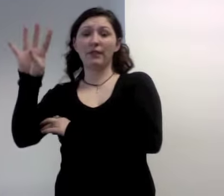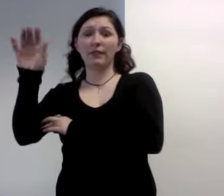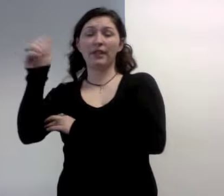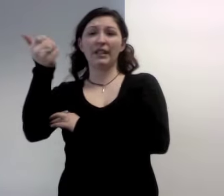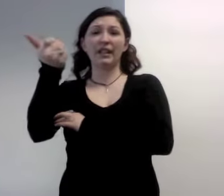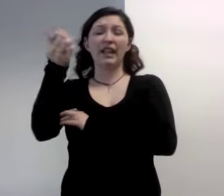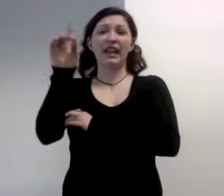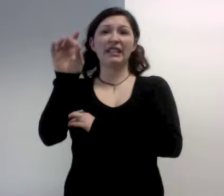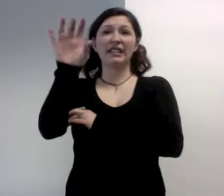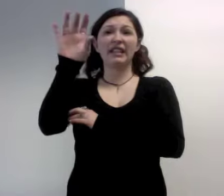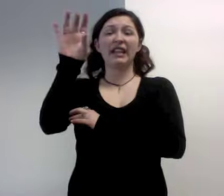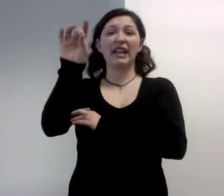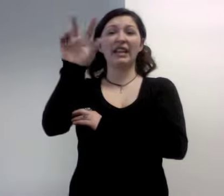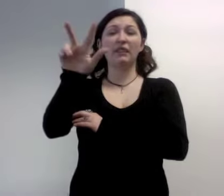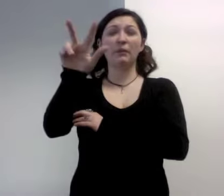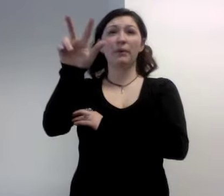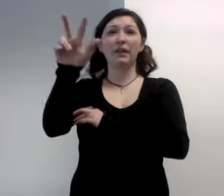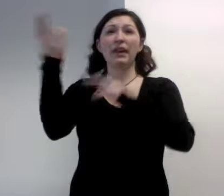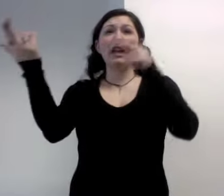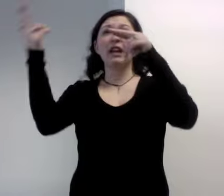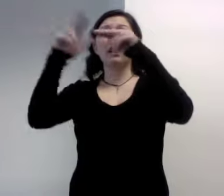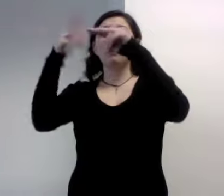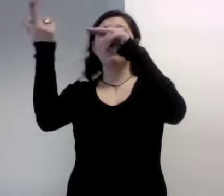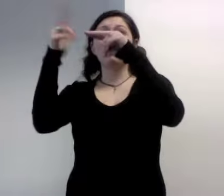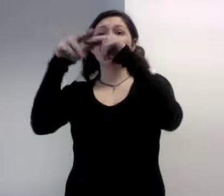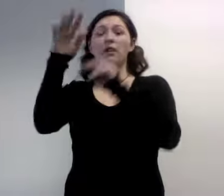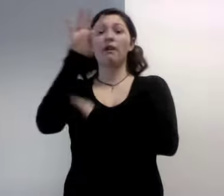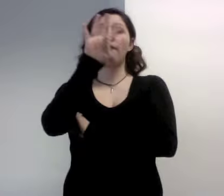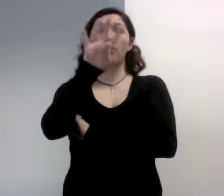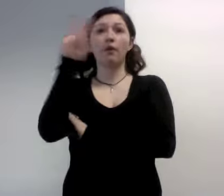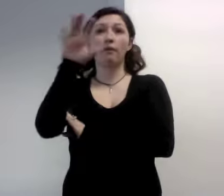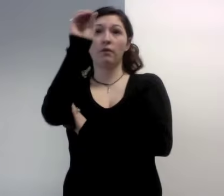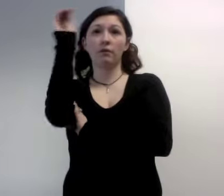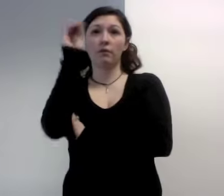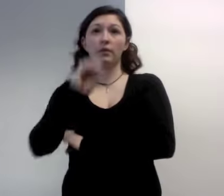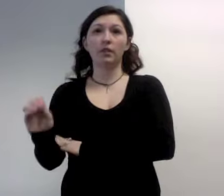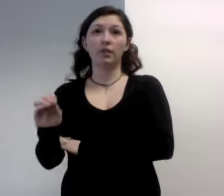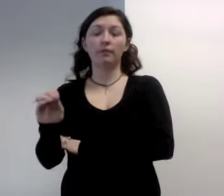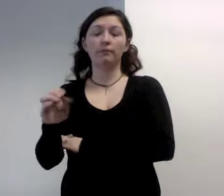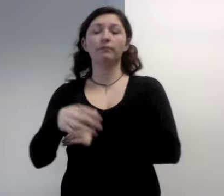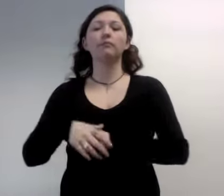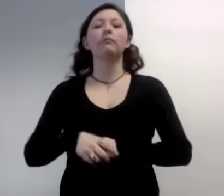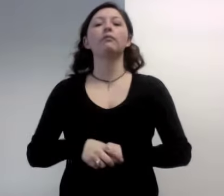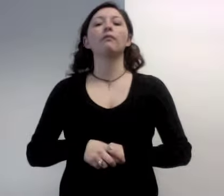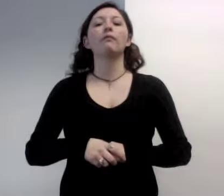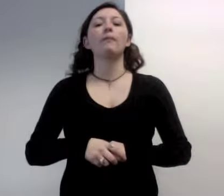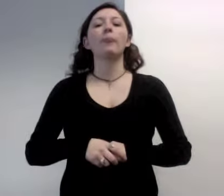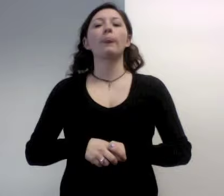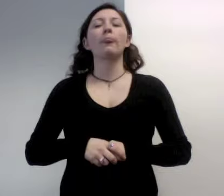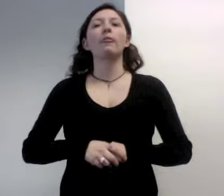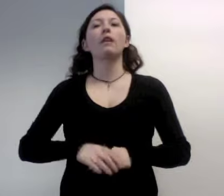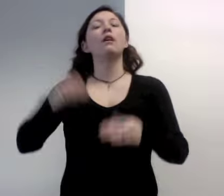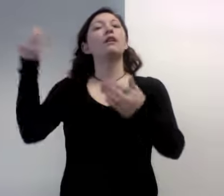it skyrocketed up 44%. There were new power sources developed during this time